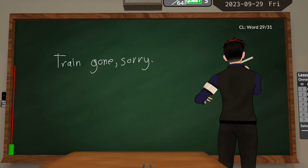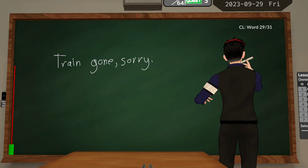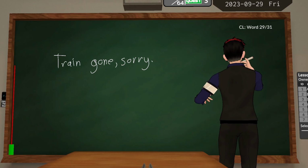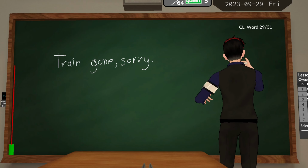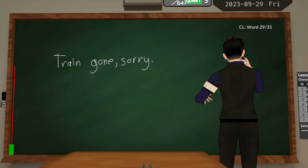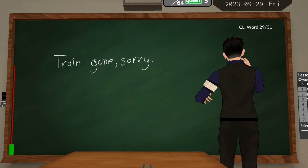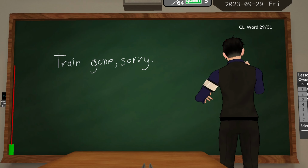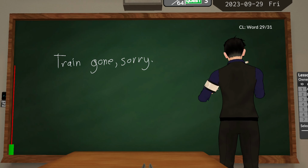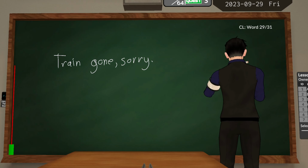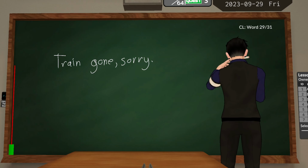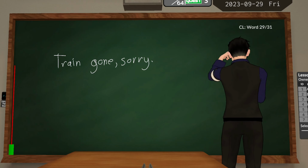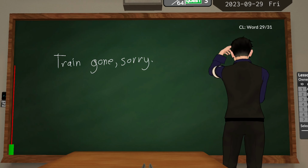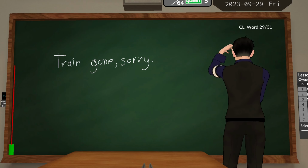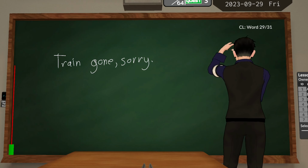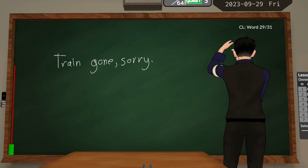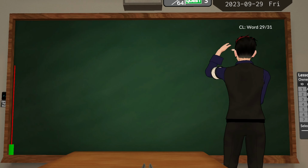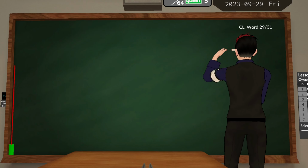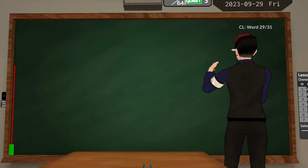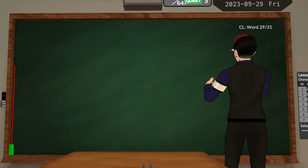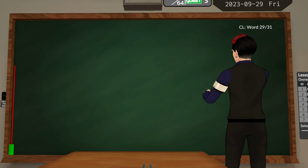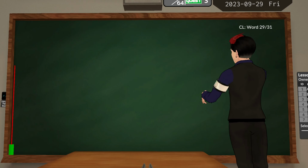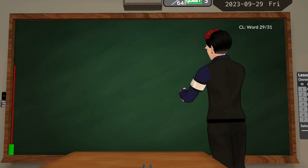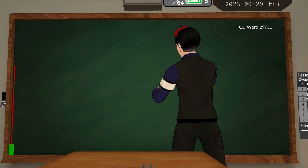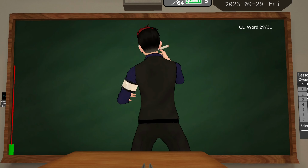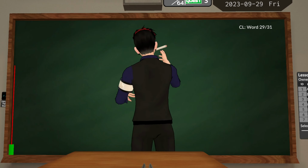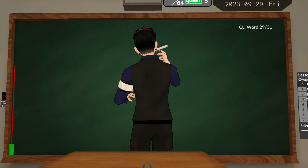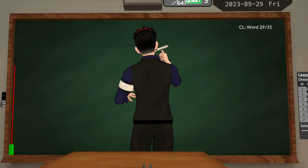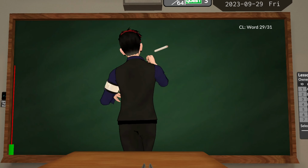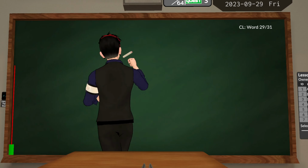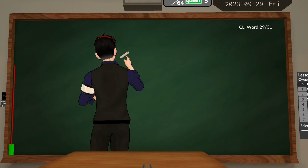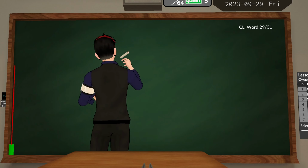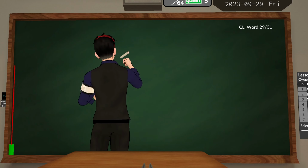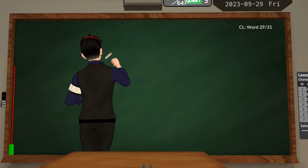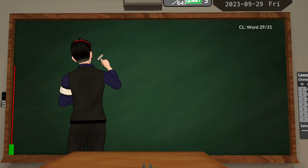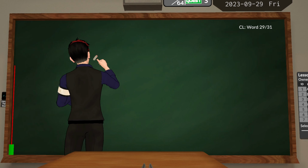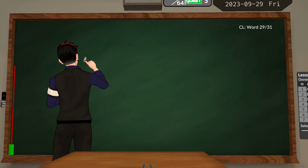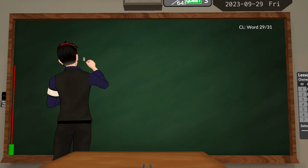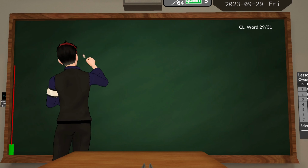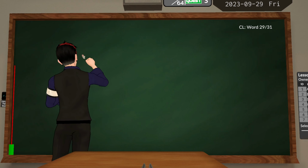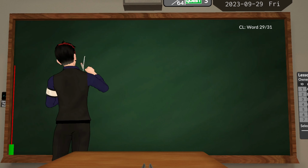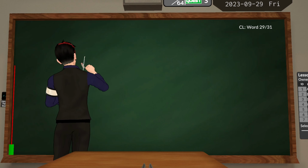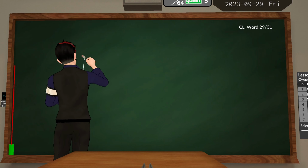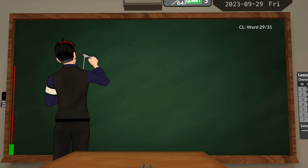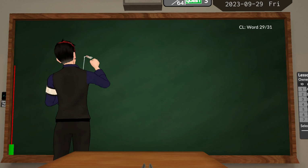There is another one. I don't know if this is the actual...